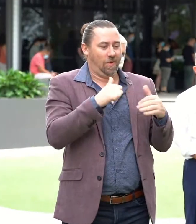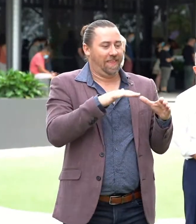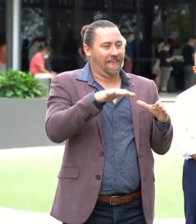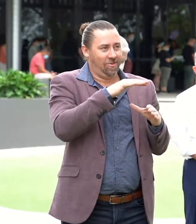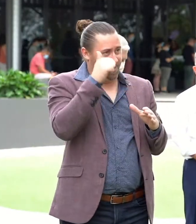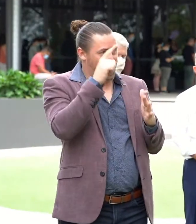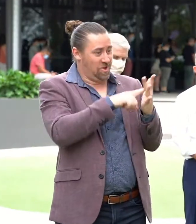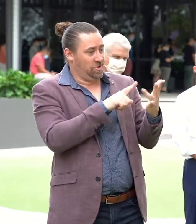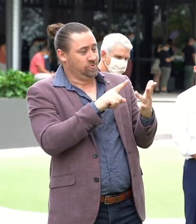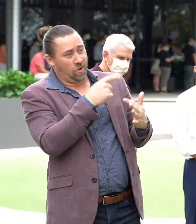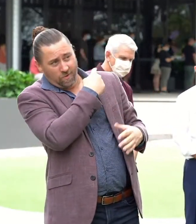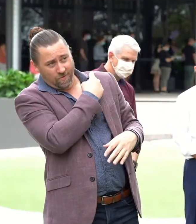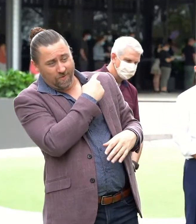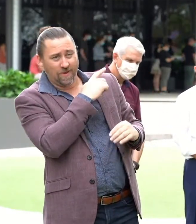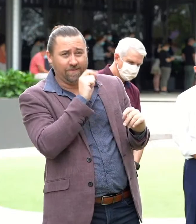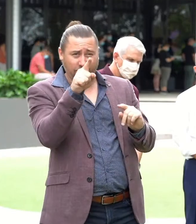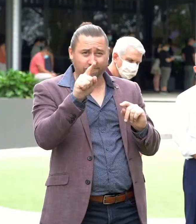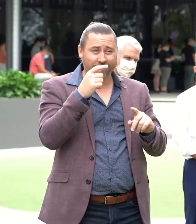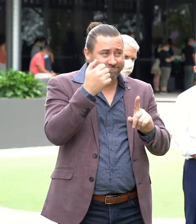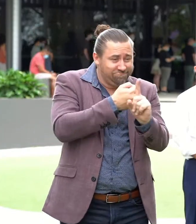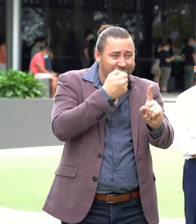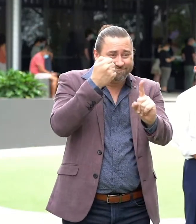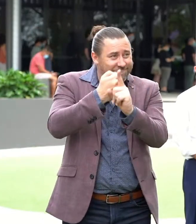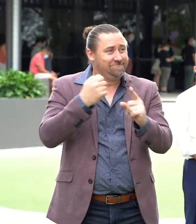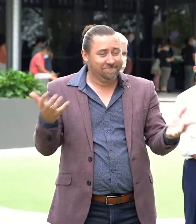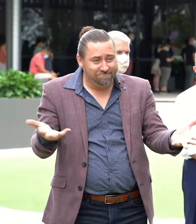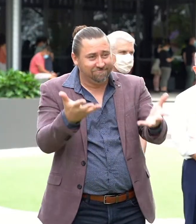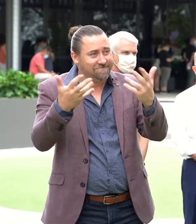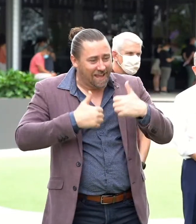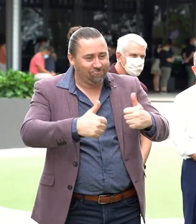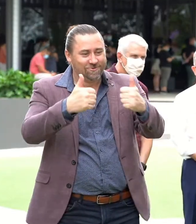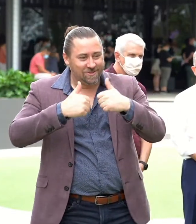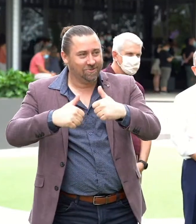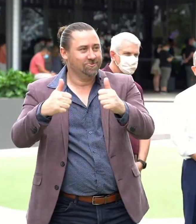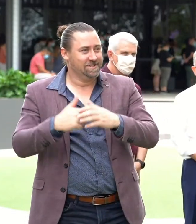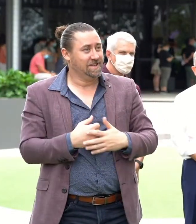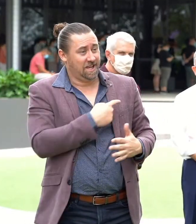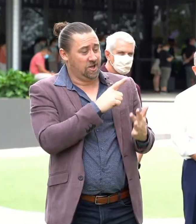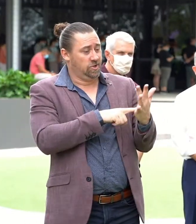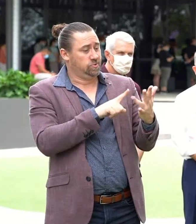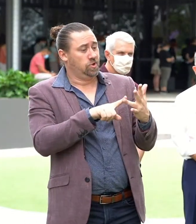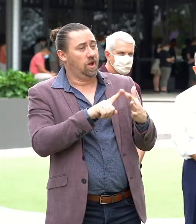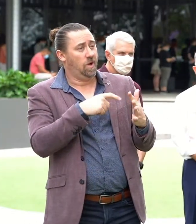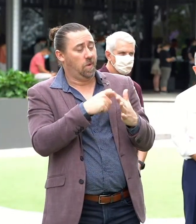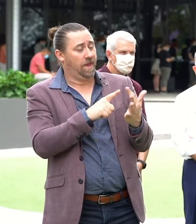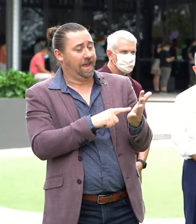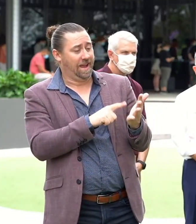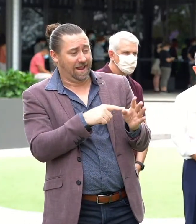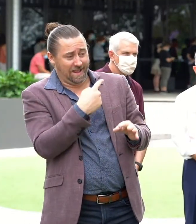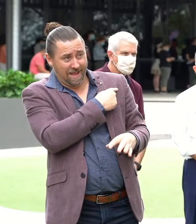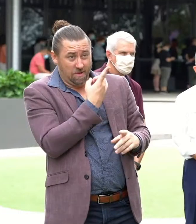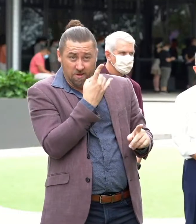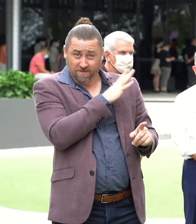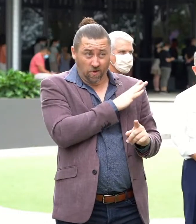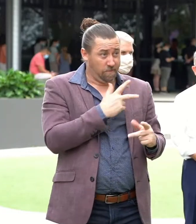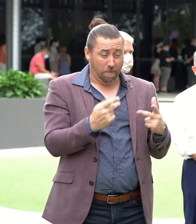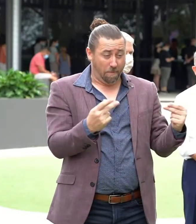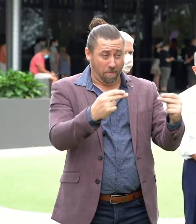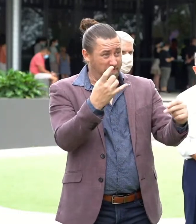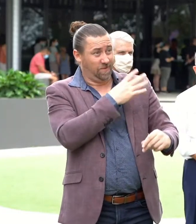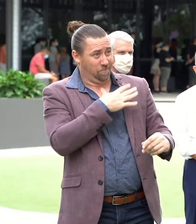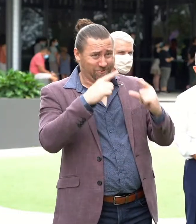know Joe's out there advocating very strongly as well, and as I said, Joe Kelly has given well over 200 jabs already